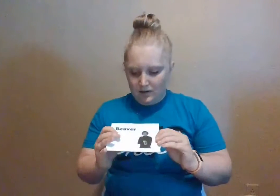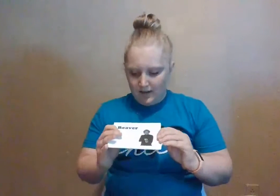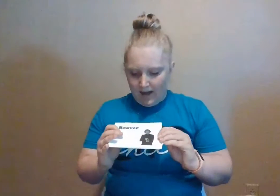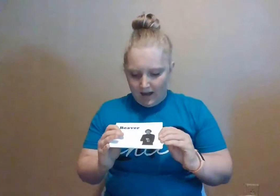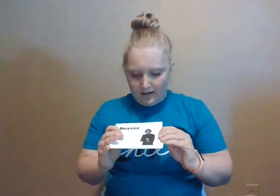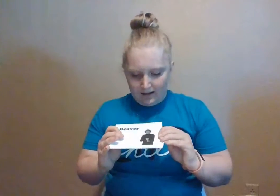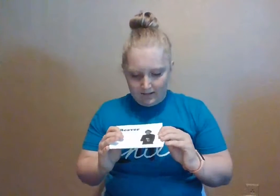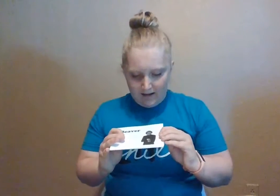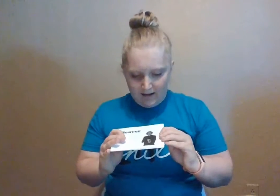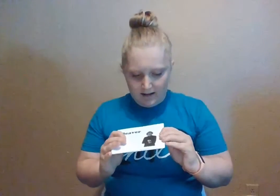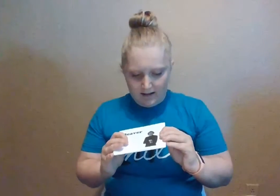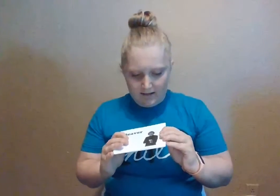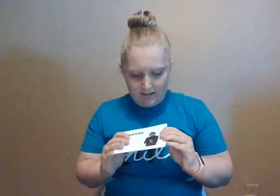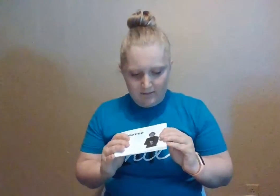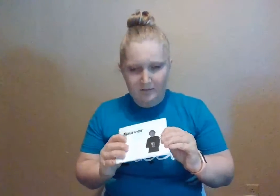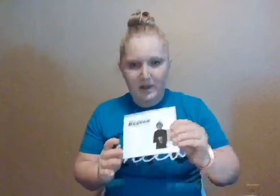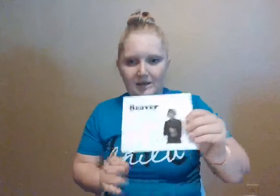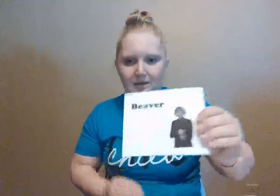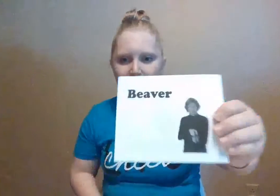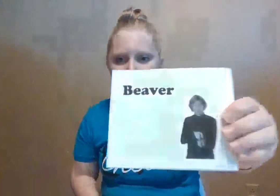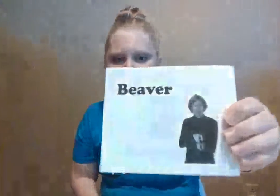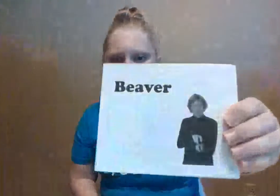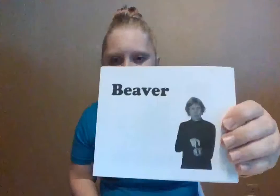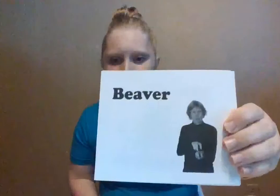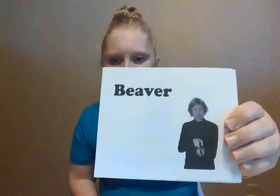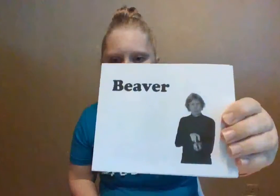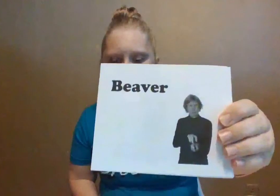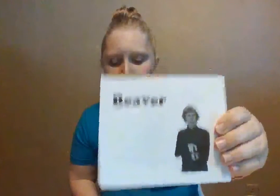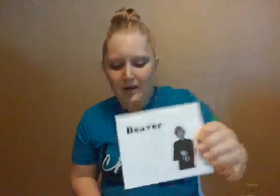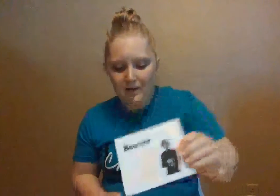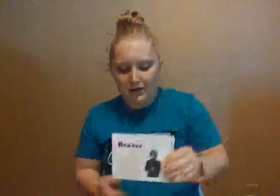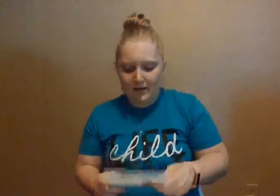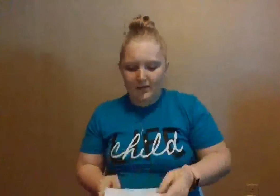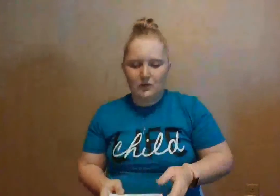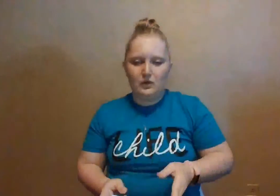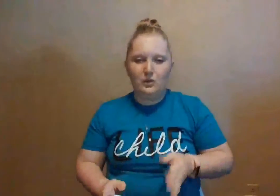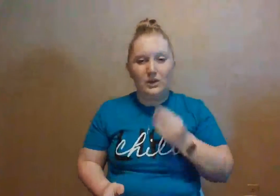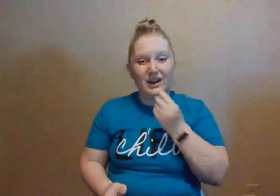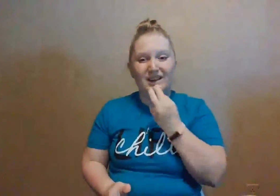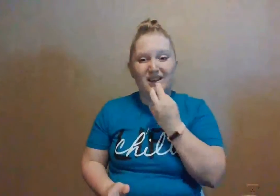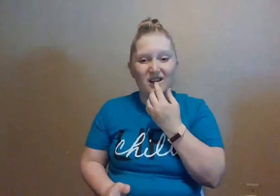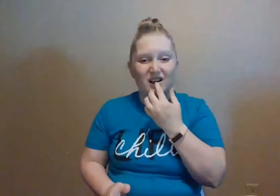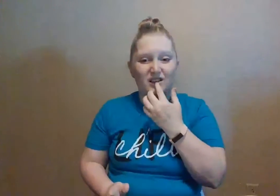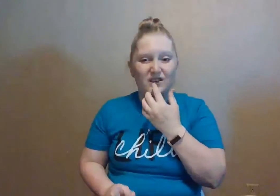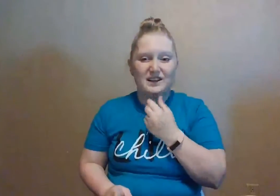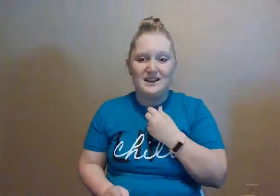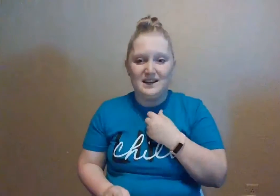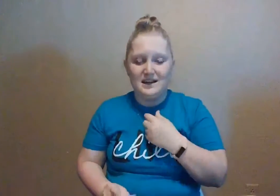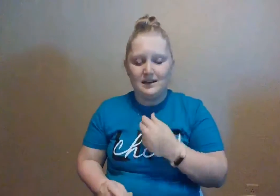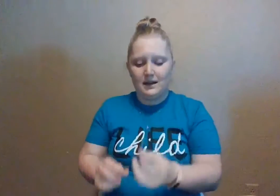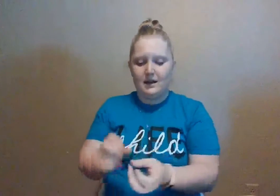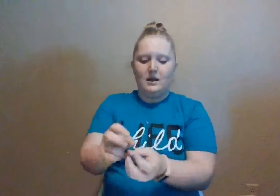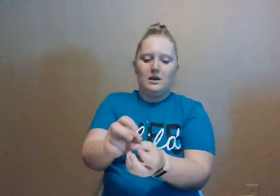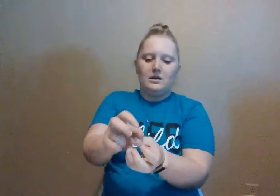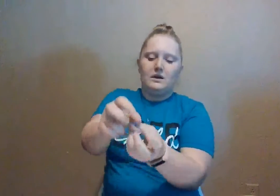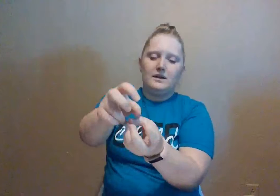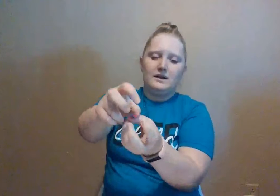Okay, our next sign is beaver. So beavers have two really long front teeth. So the sign